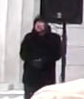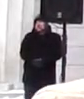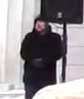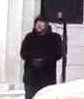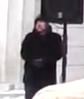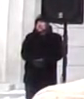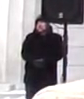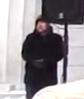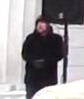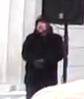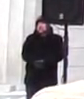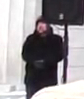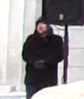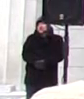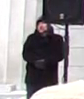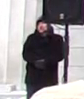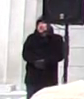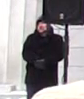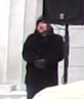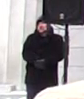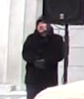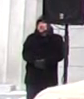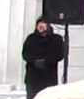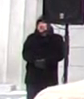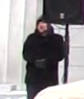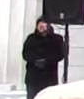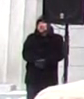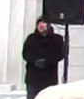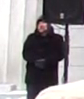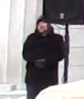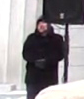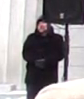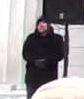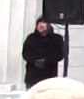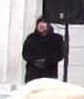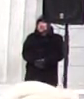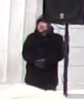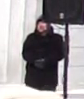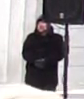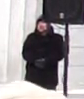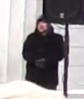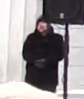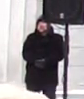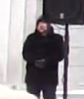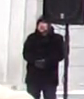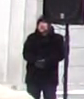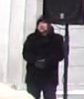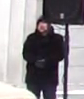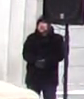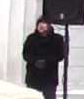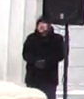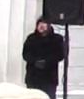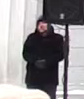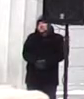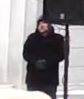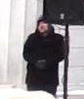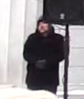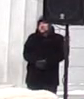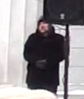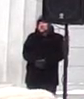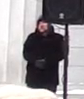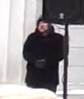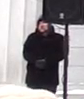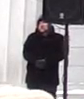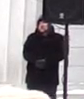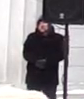so I had to do a lot of punting around to get this here. I want to first say it was a momentous week for me.